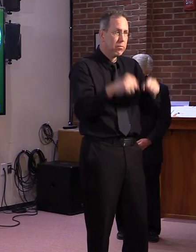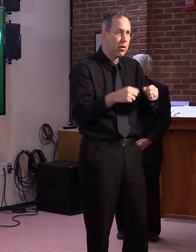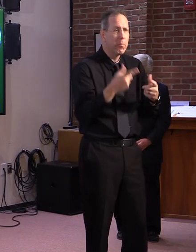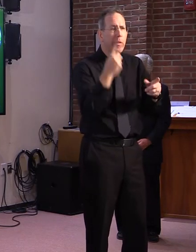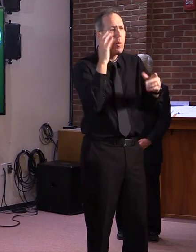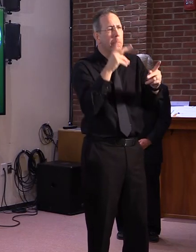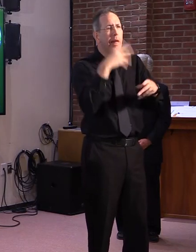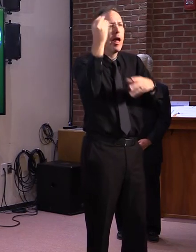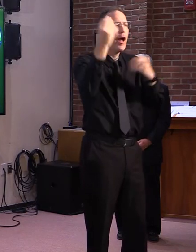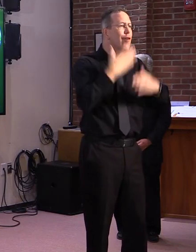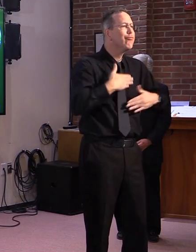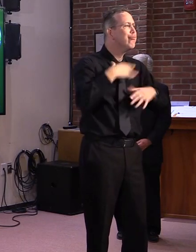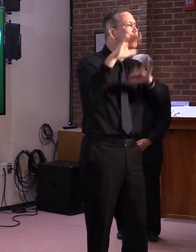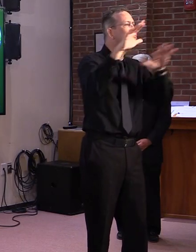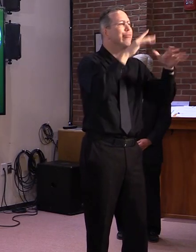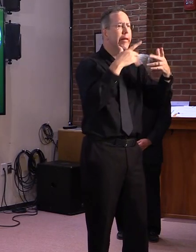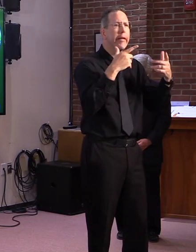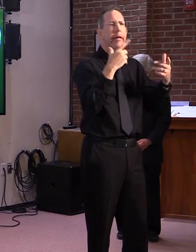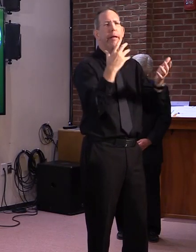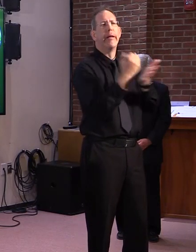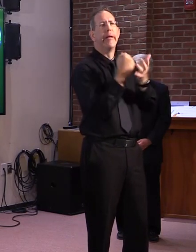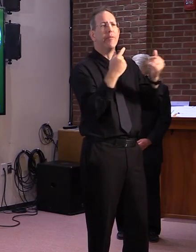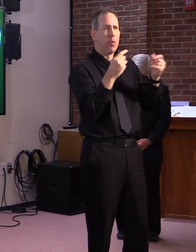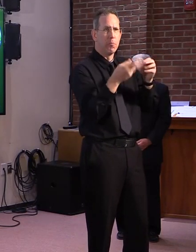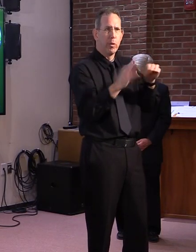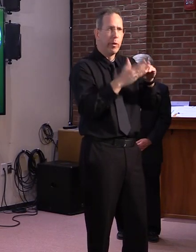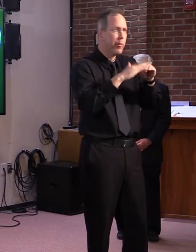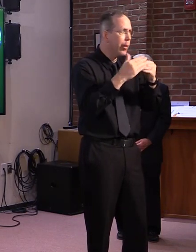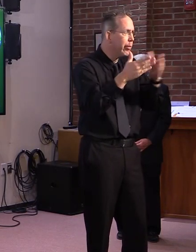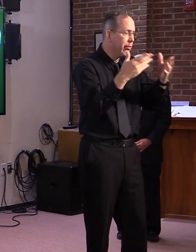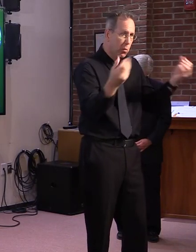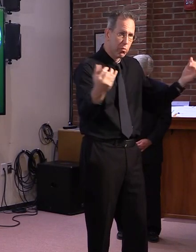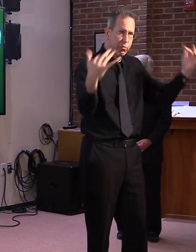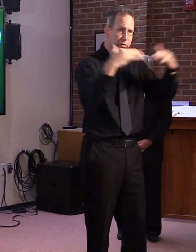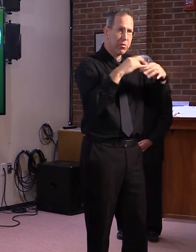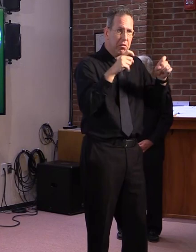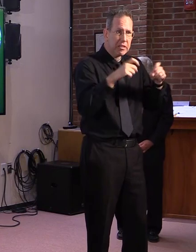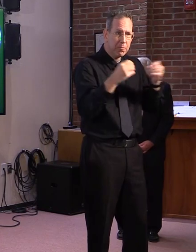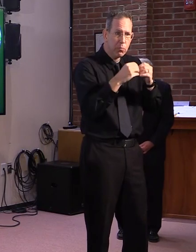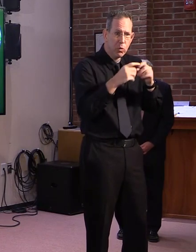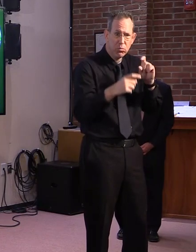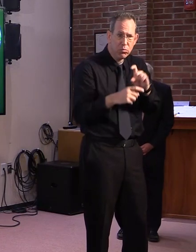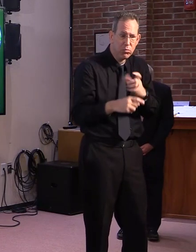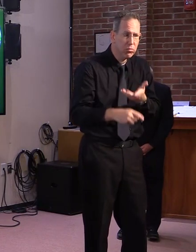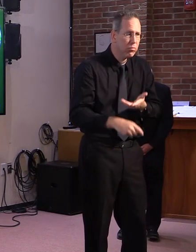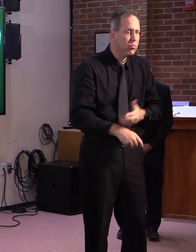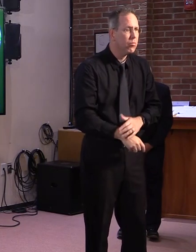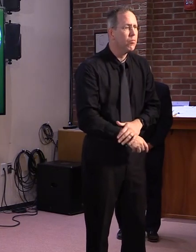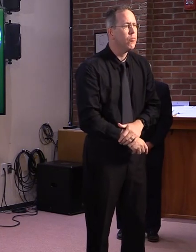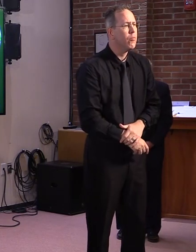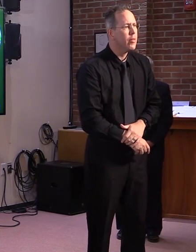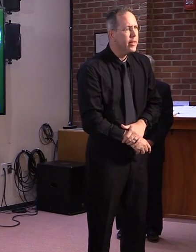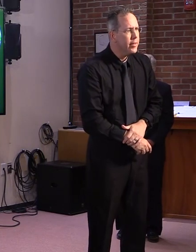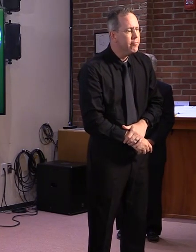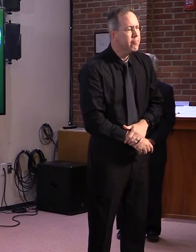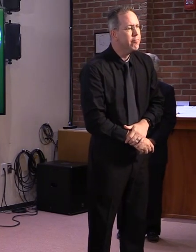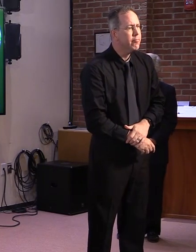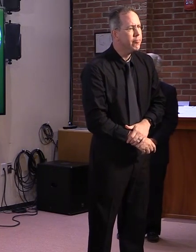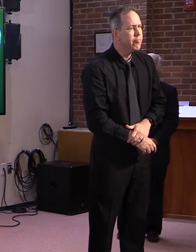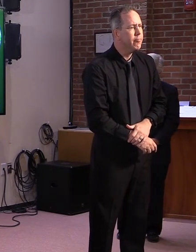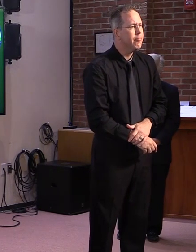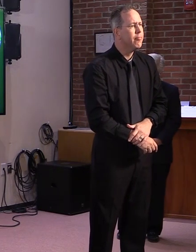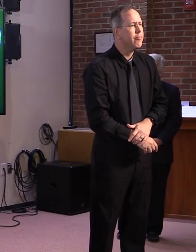site that the Army National Guard had. And we sort of hummed and hawed